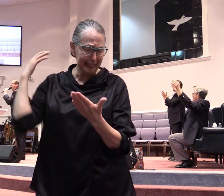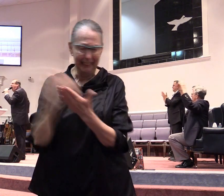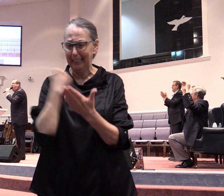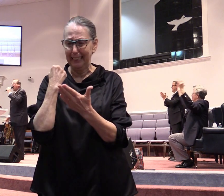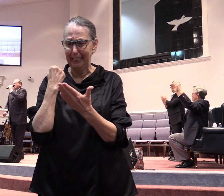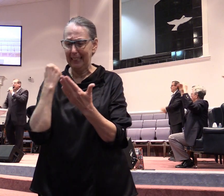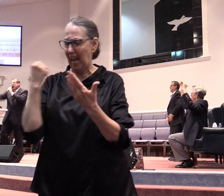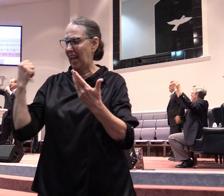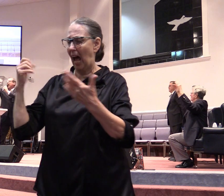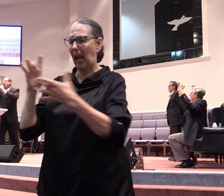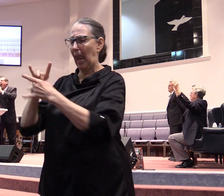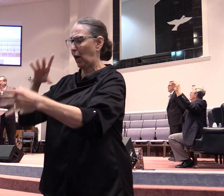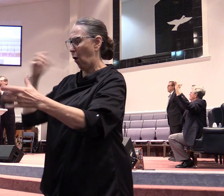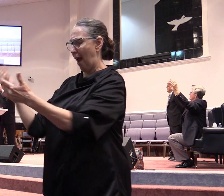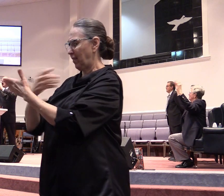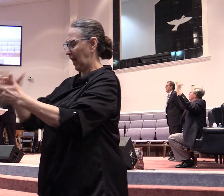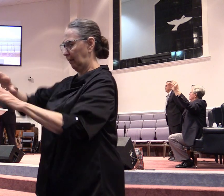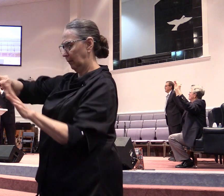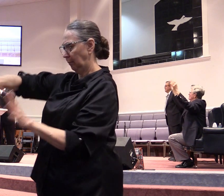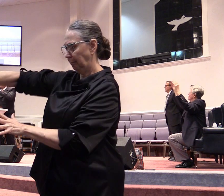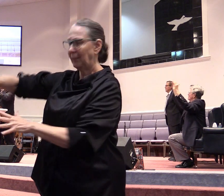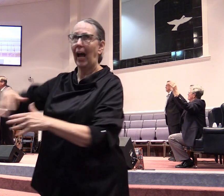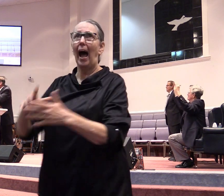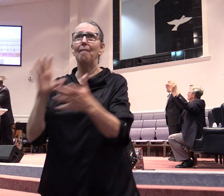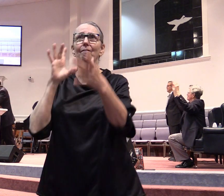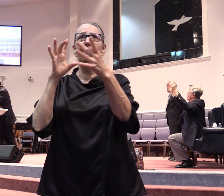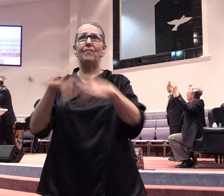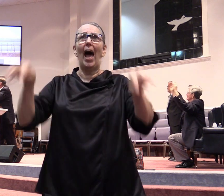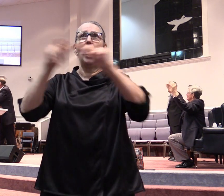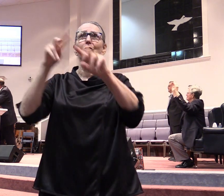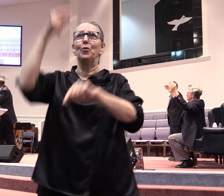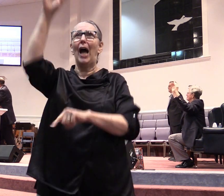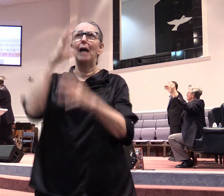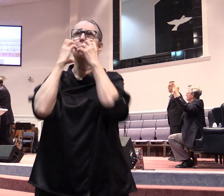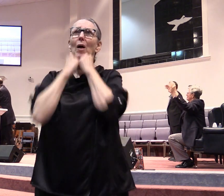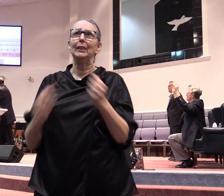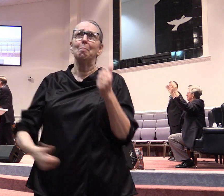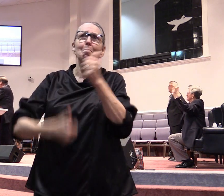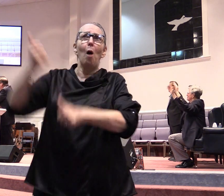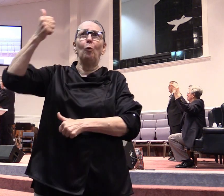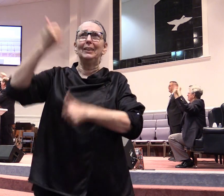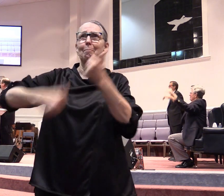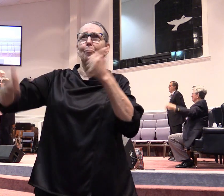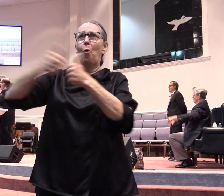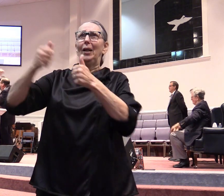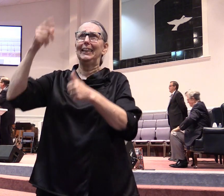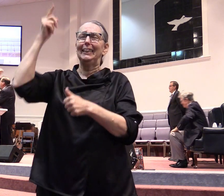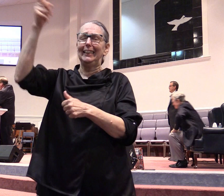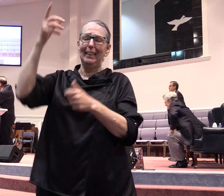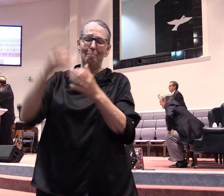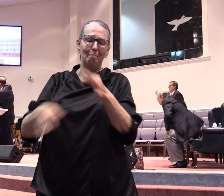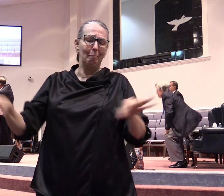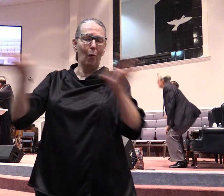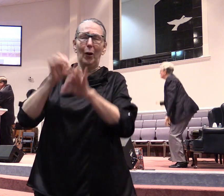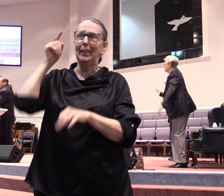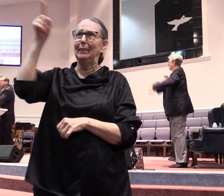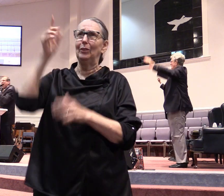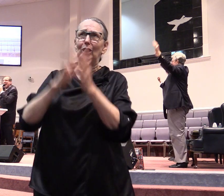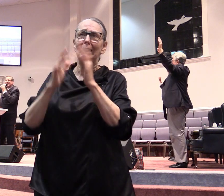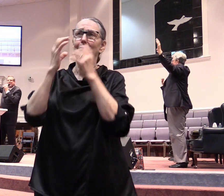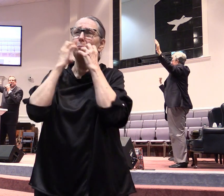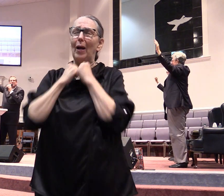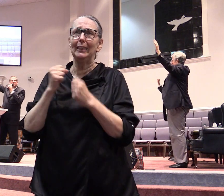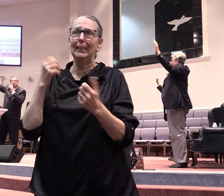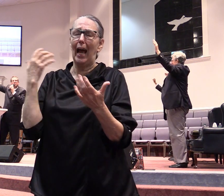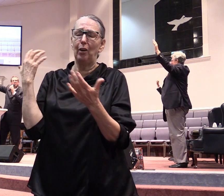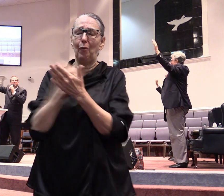sold it all because I value the pearl of great price. Come on, somebody. Let's hold fast our profession of